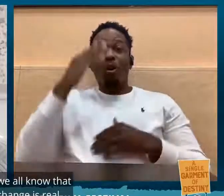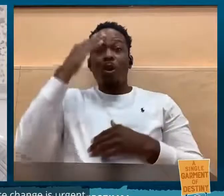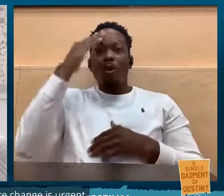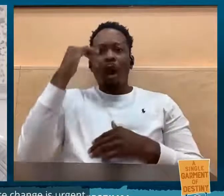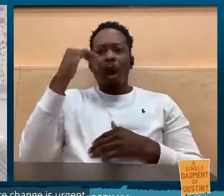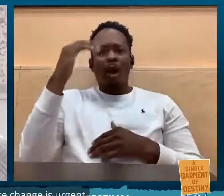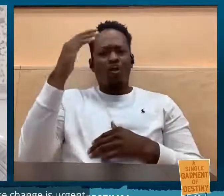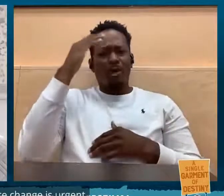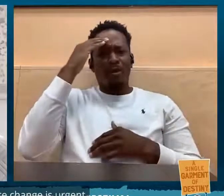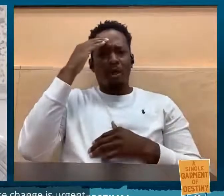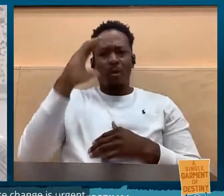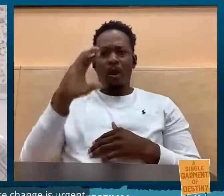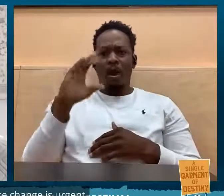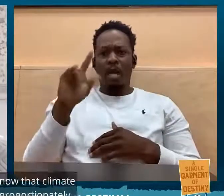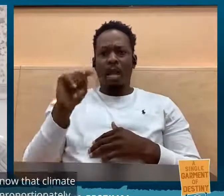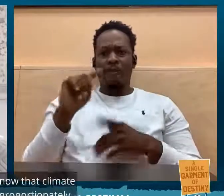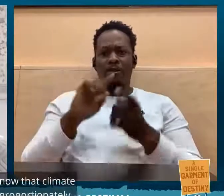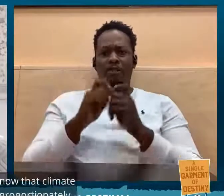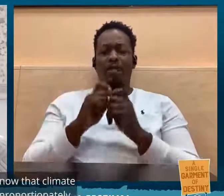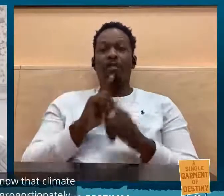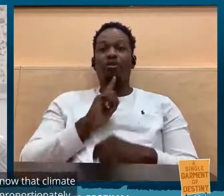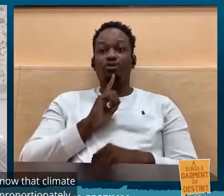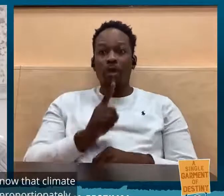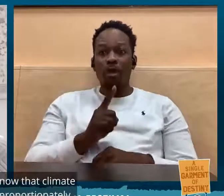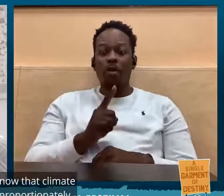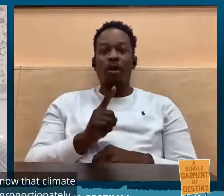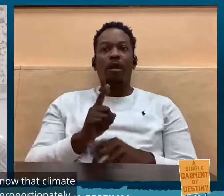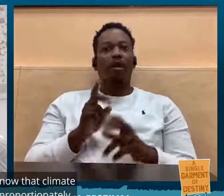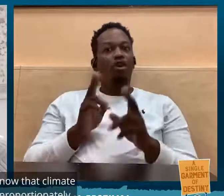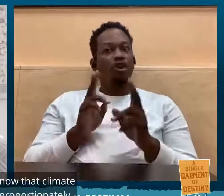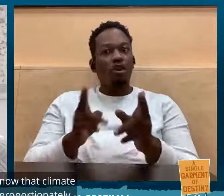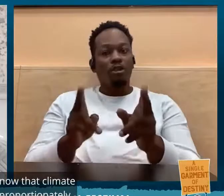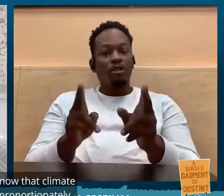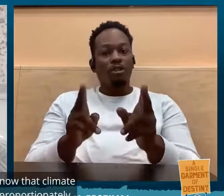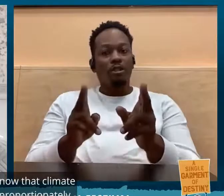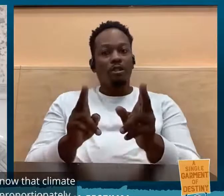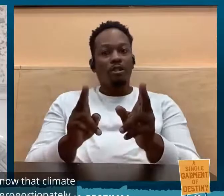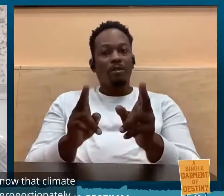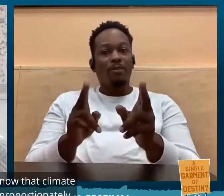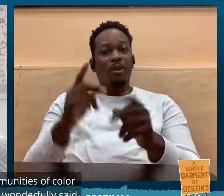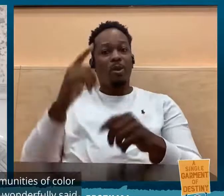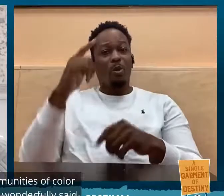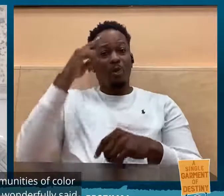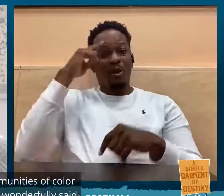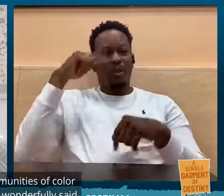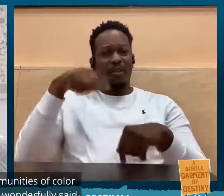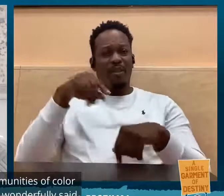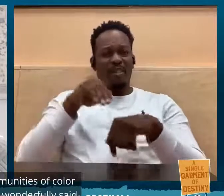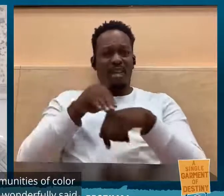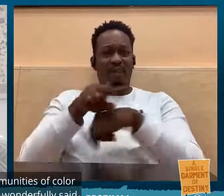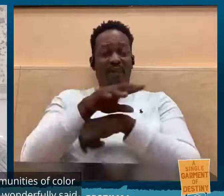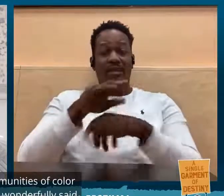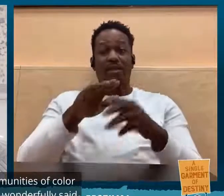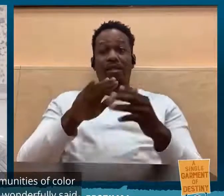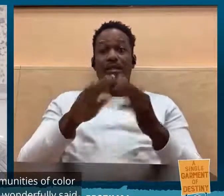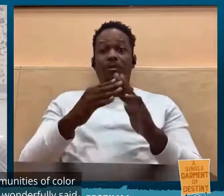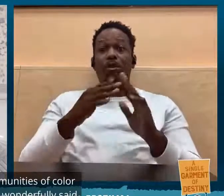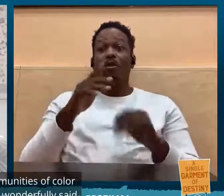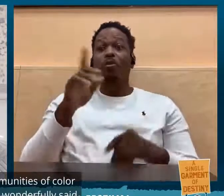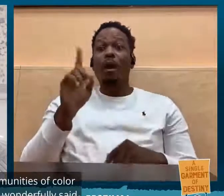is real and that climate change is urgent, and we all know that climate change disproportionately affects communities of